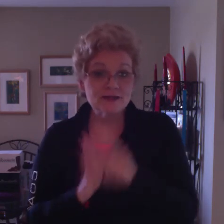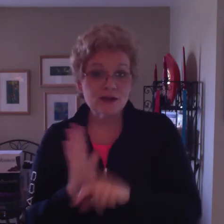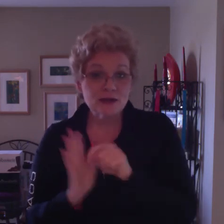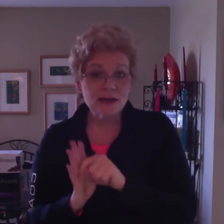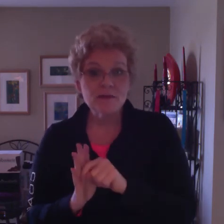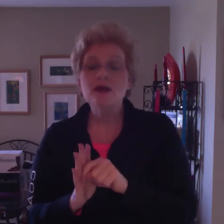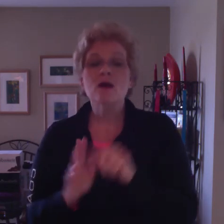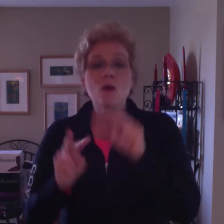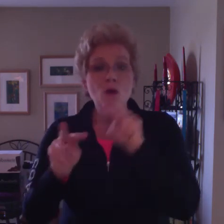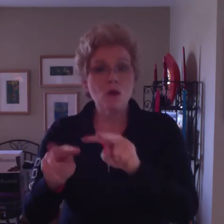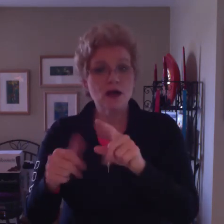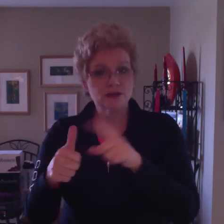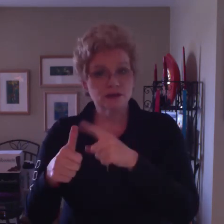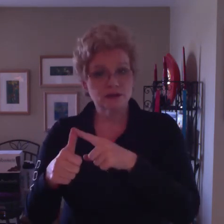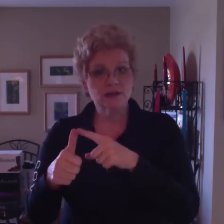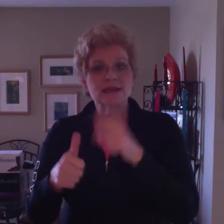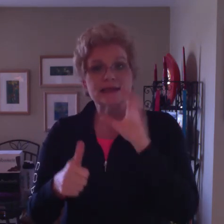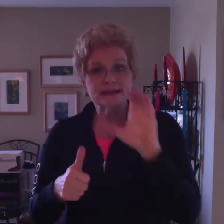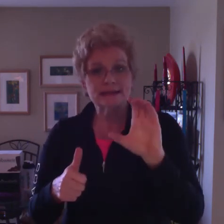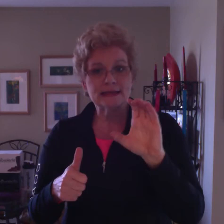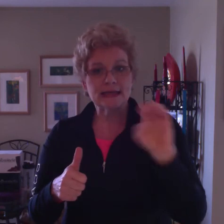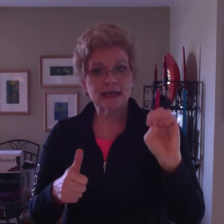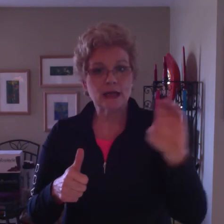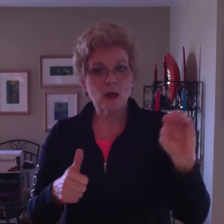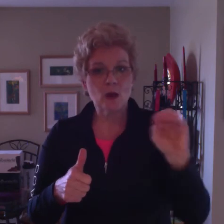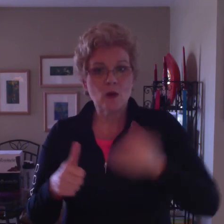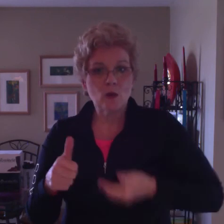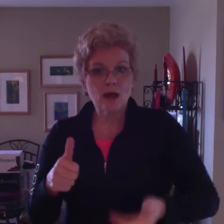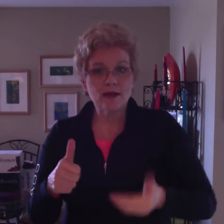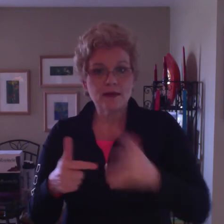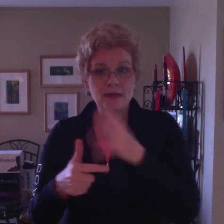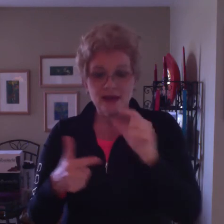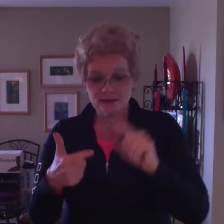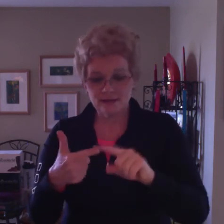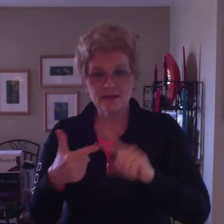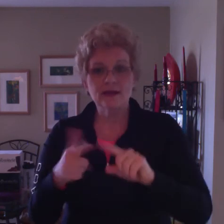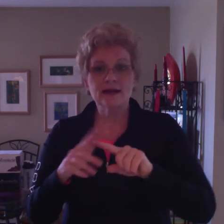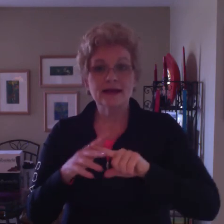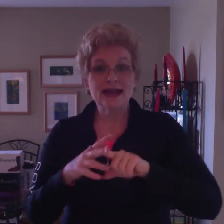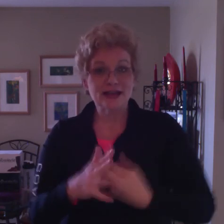Welcome and the Getting Started tab. All right, video 2, done.